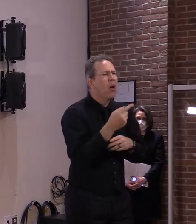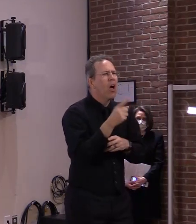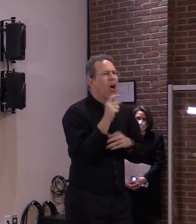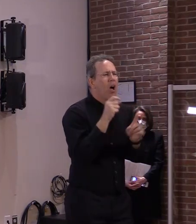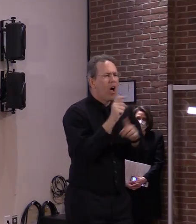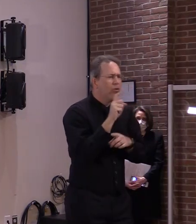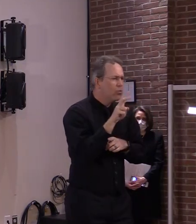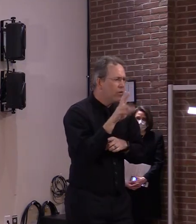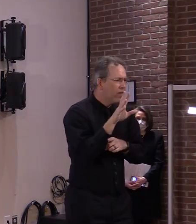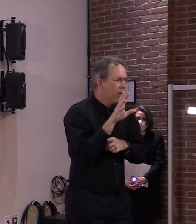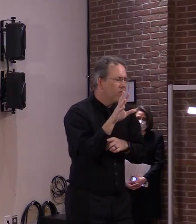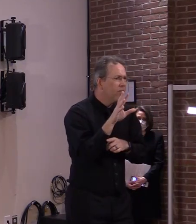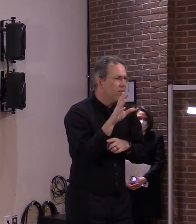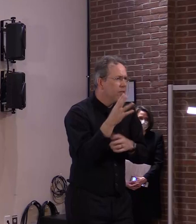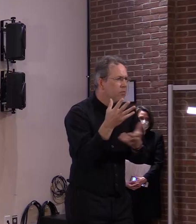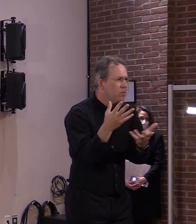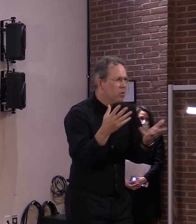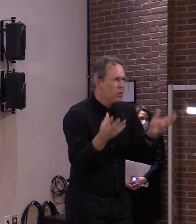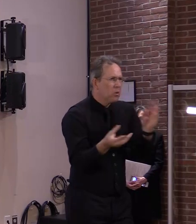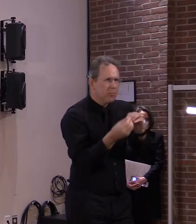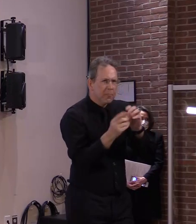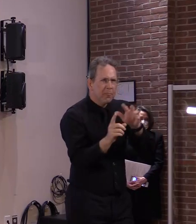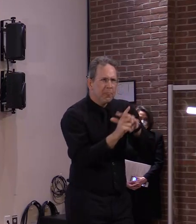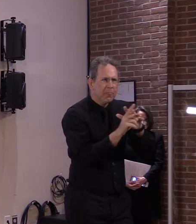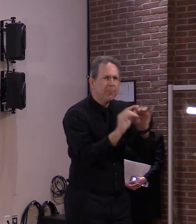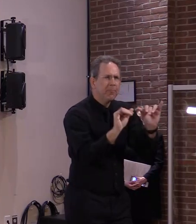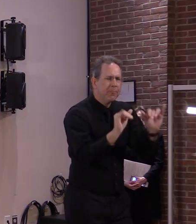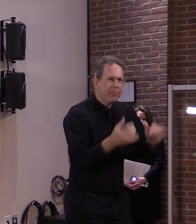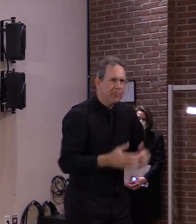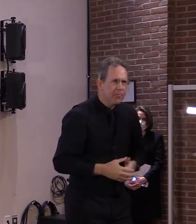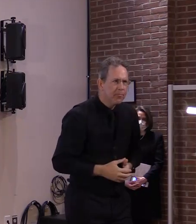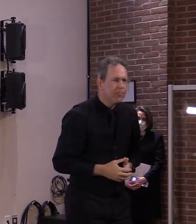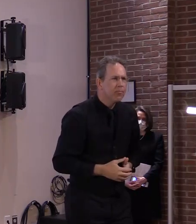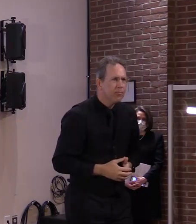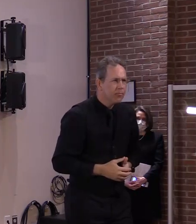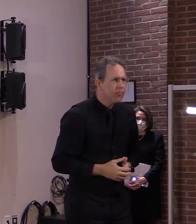If you look at the CDC numbers, they estimate